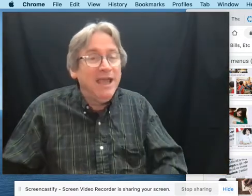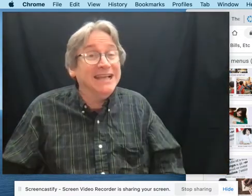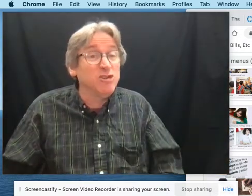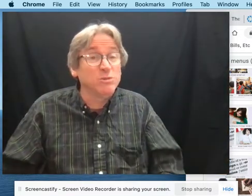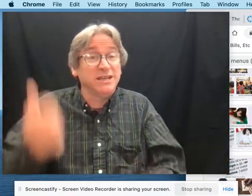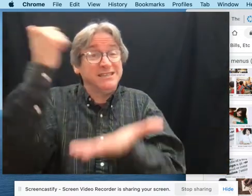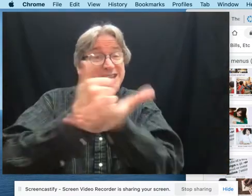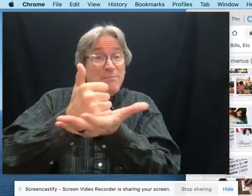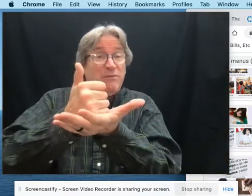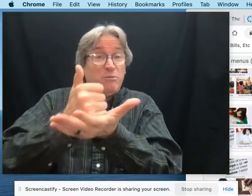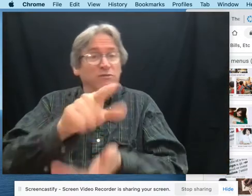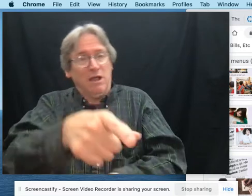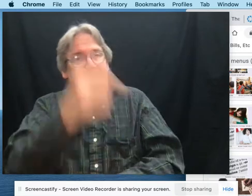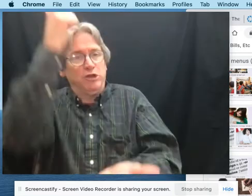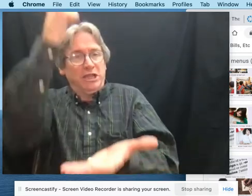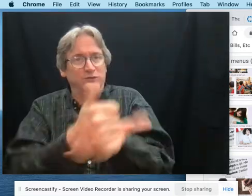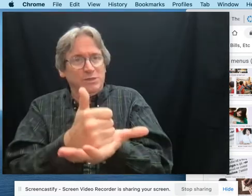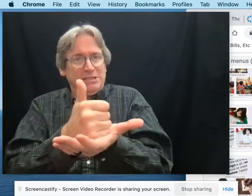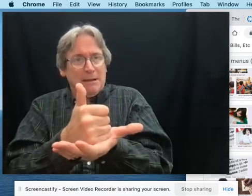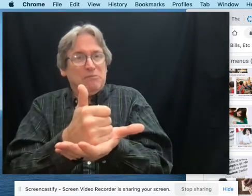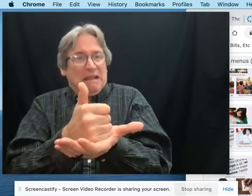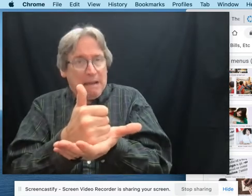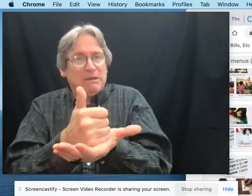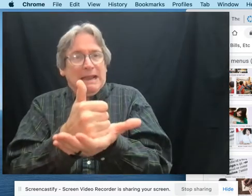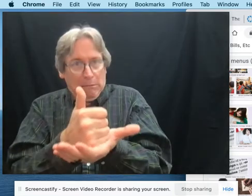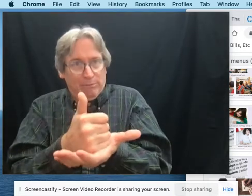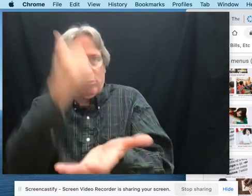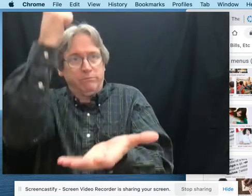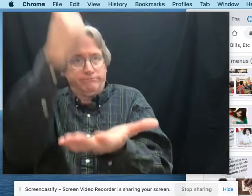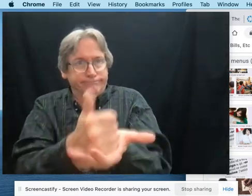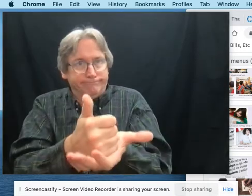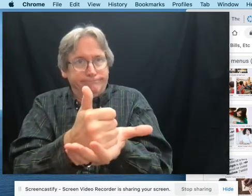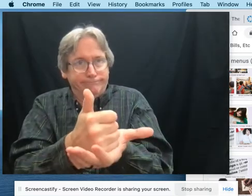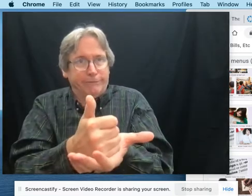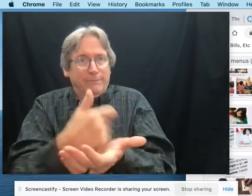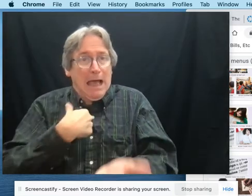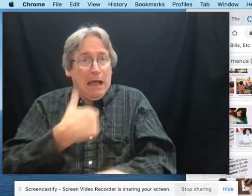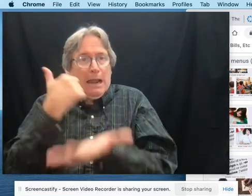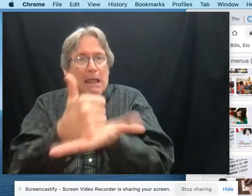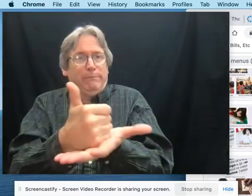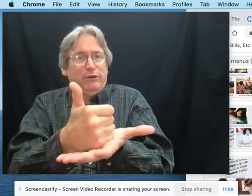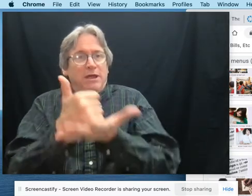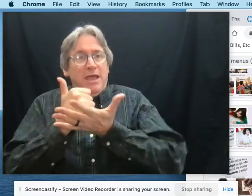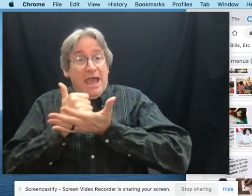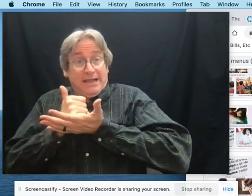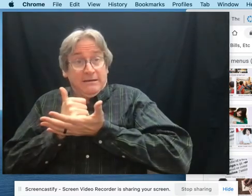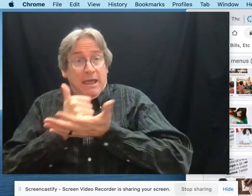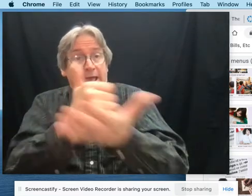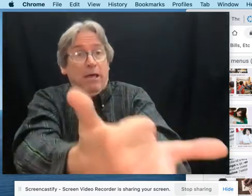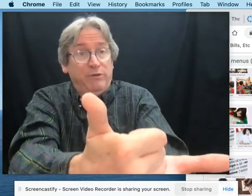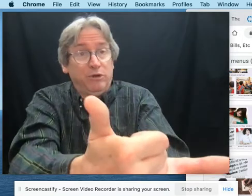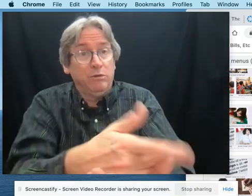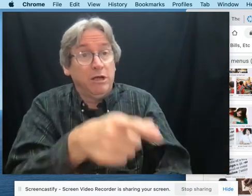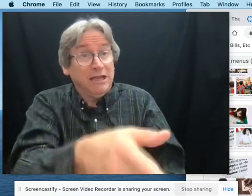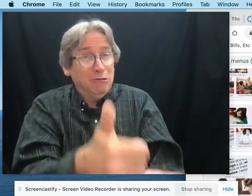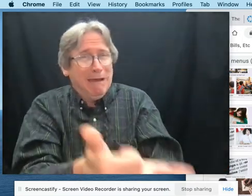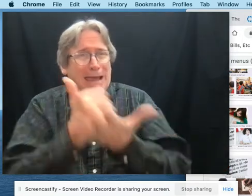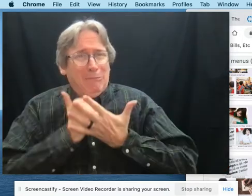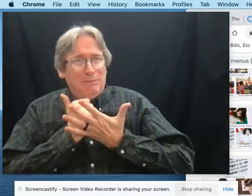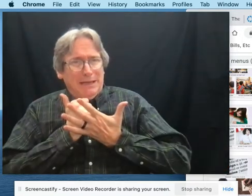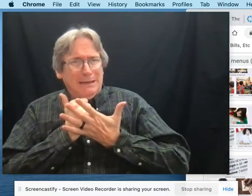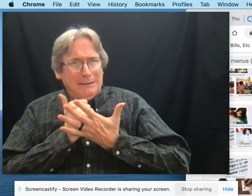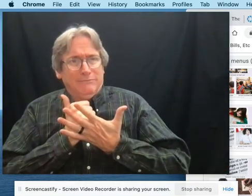Help. It's almost like a stamp of approval. I'm going to give you a stamp that I'm going to help you. Right? I'll help you. And I can help you. Can